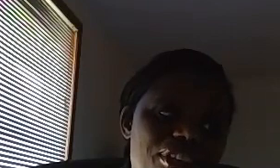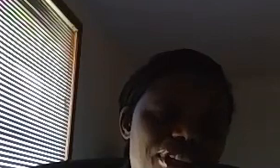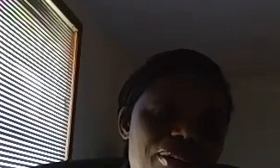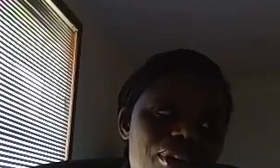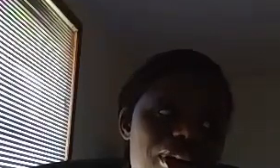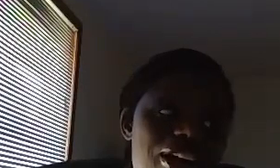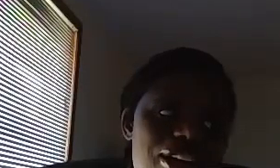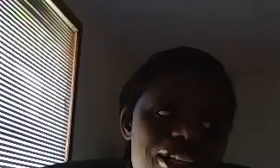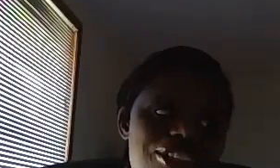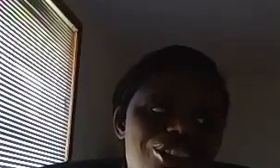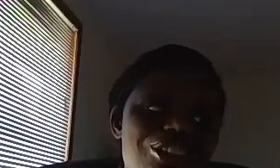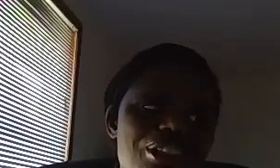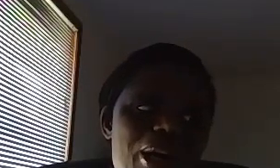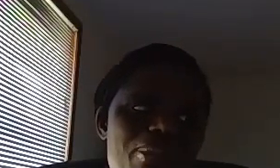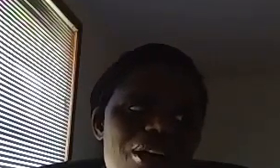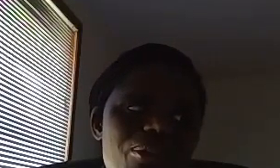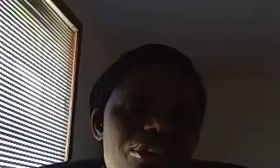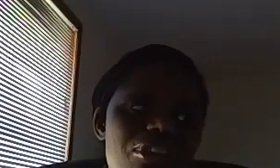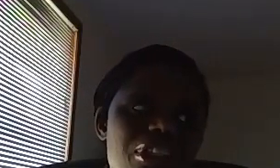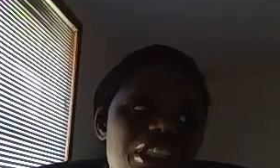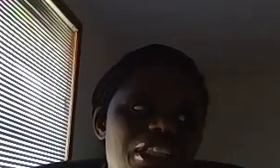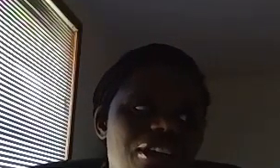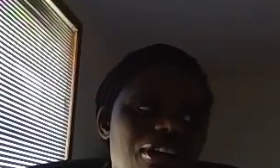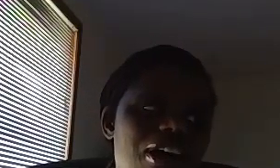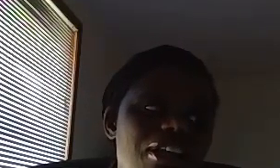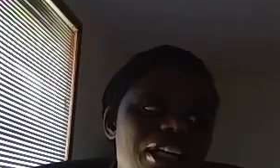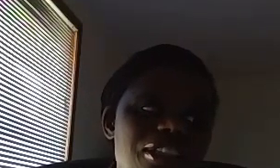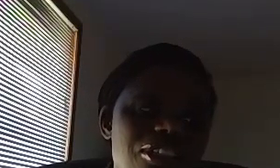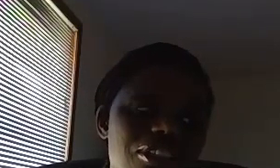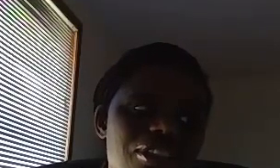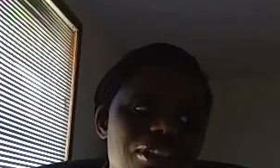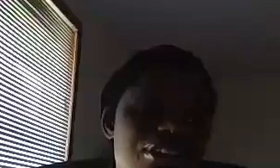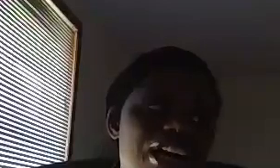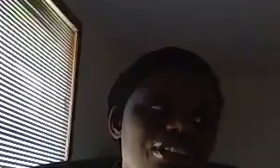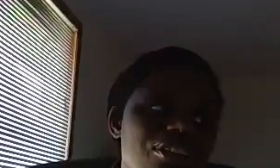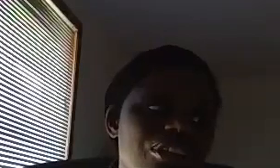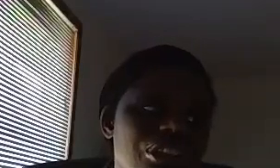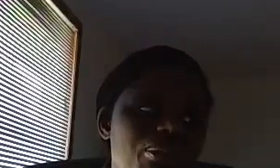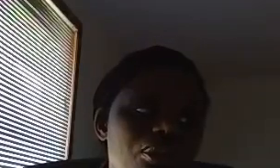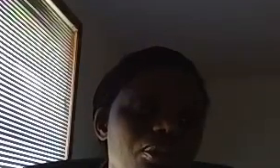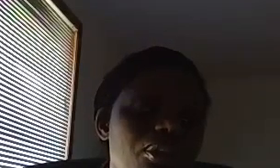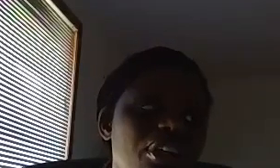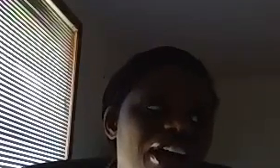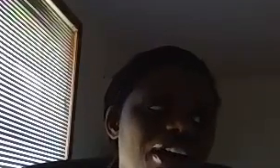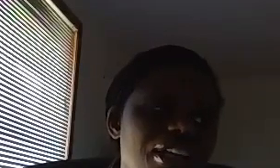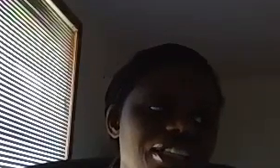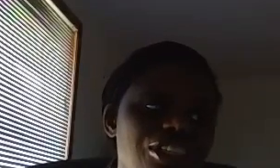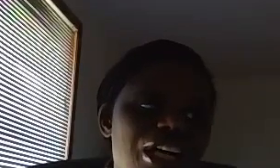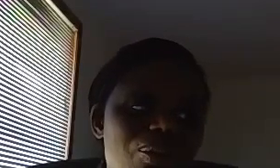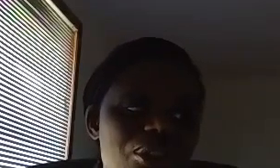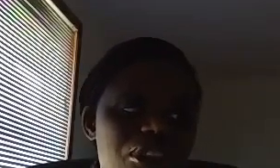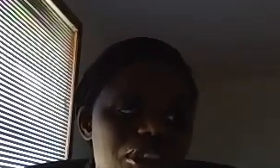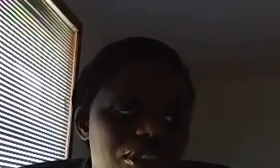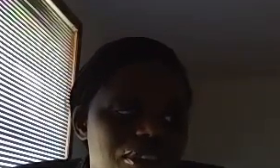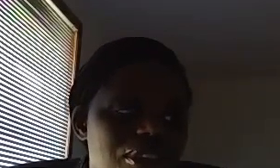um, as about the allies, non-disabled allies,